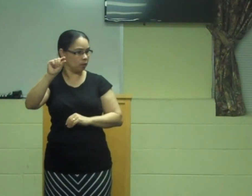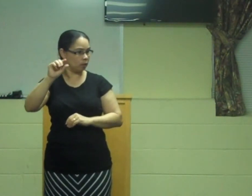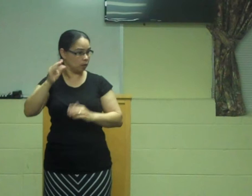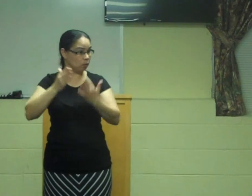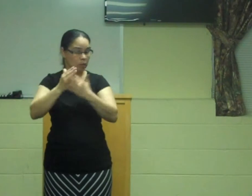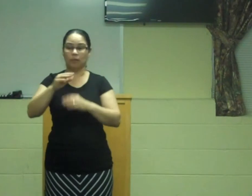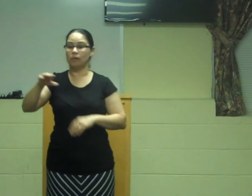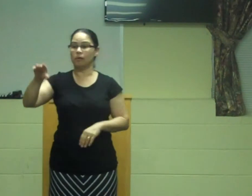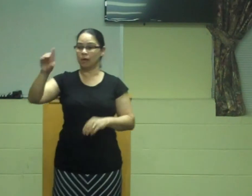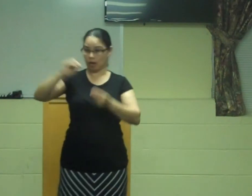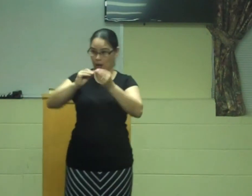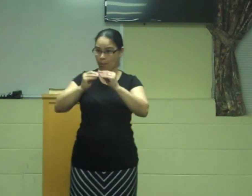Go ahead, teach them. 1,